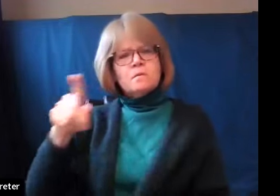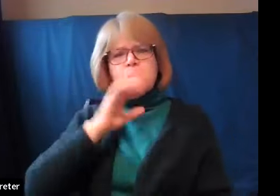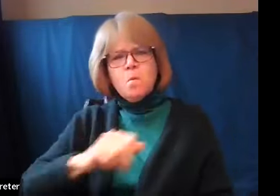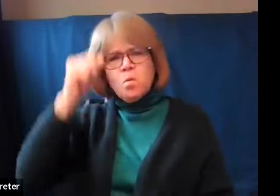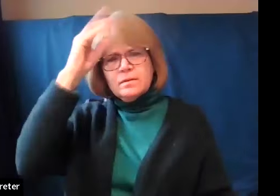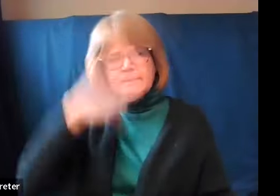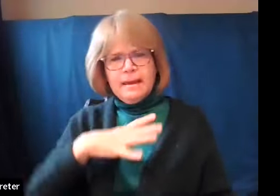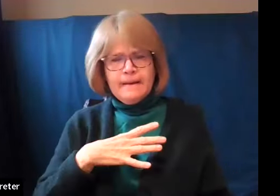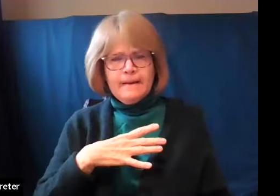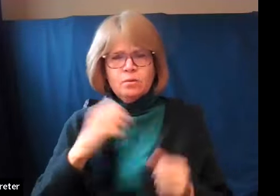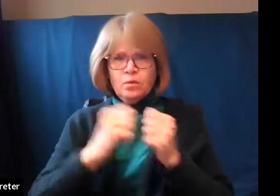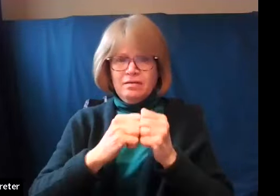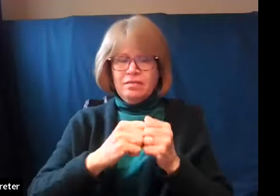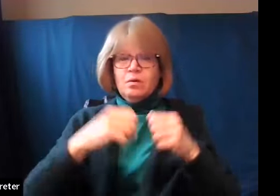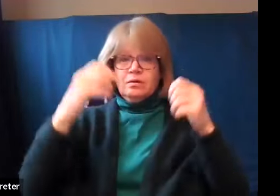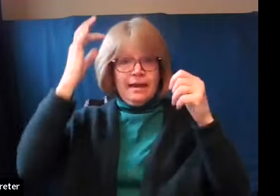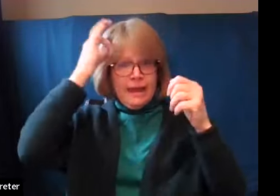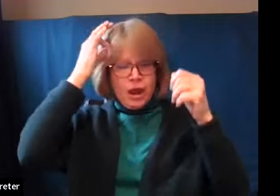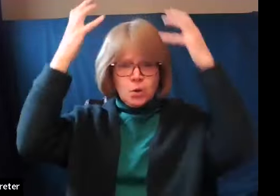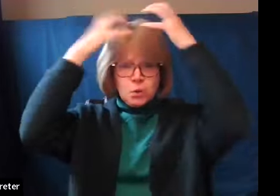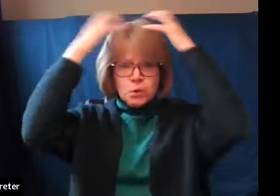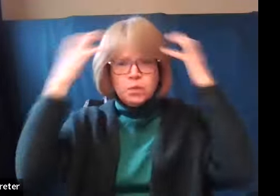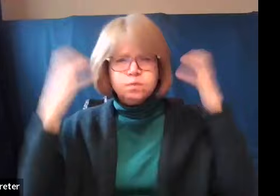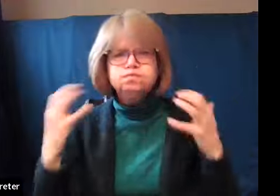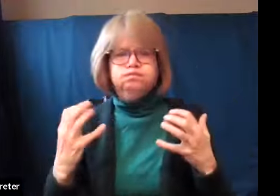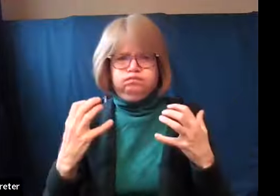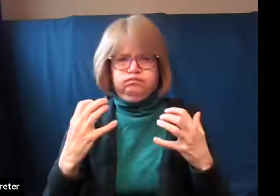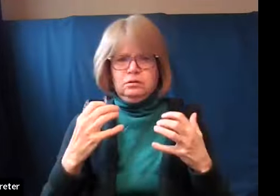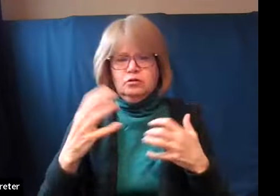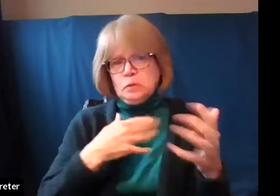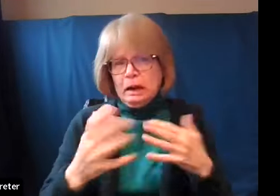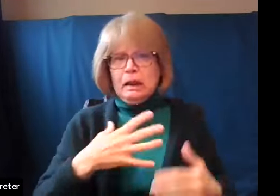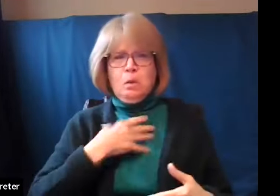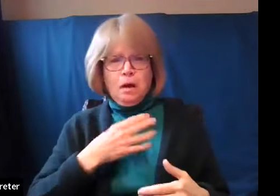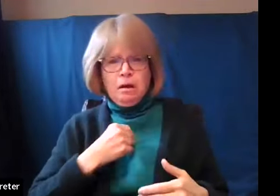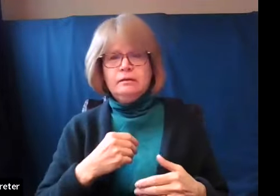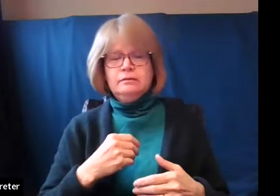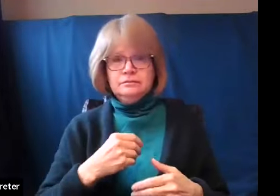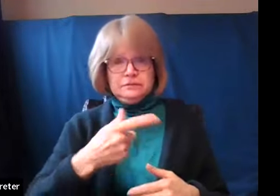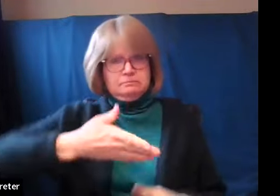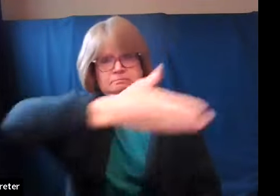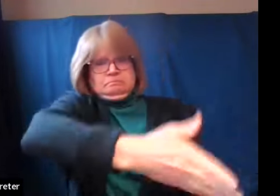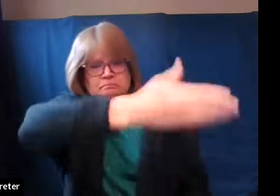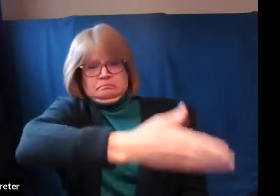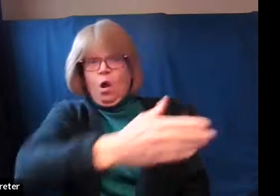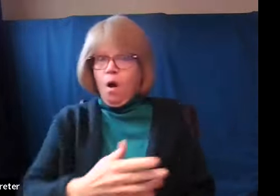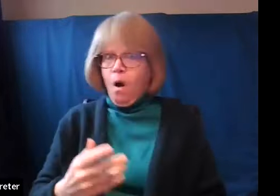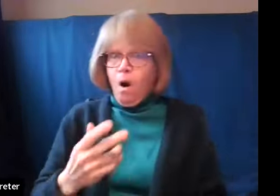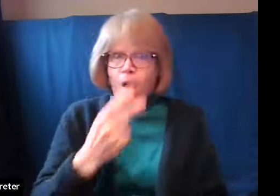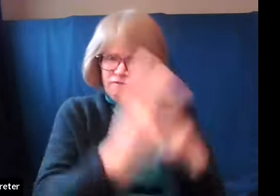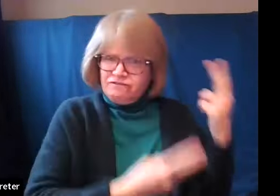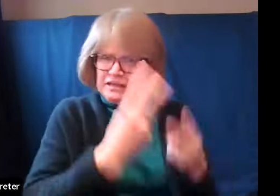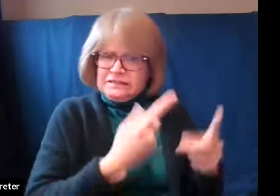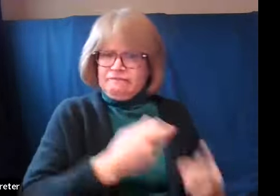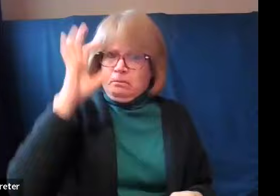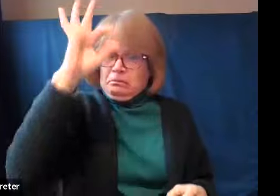intense eyes and thick head of wavy salt and pepper hair extended his hand in greeting. "A visit from a man of